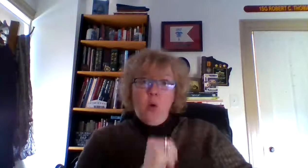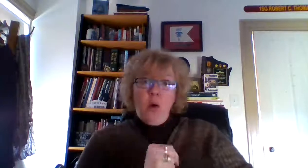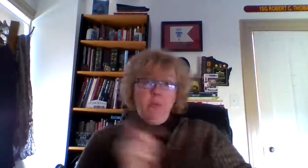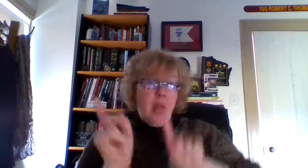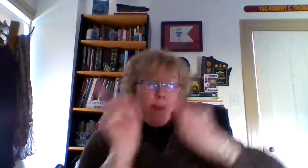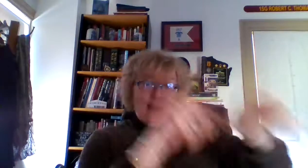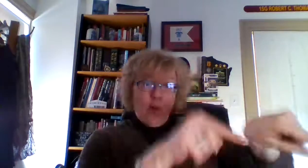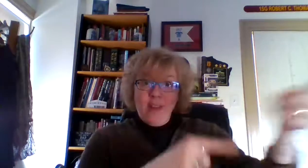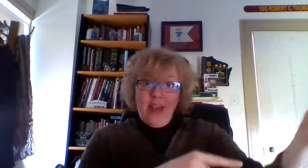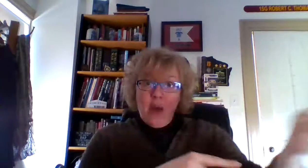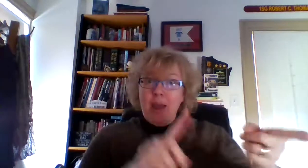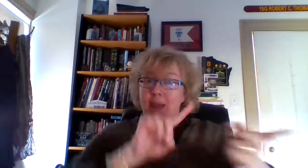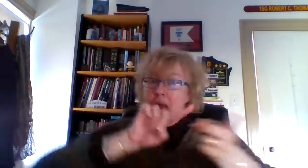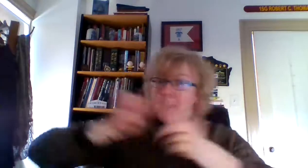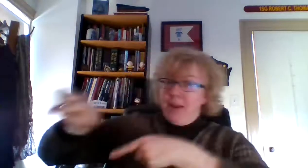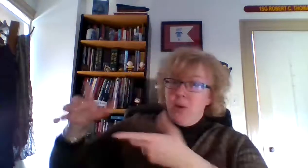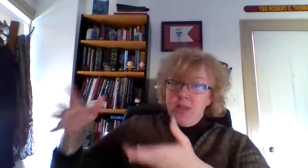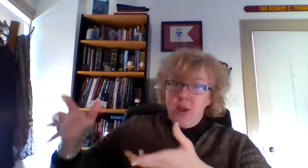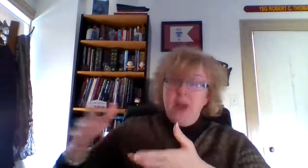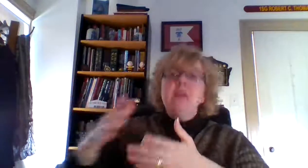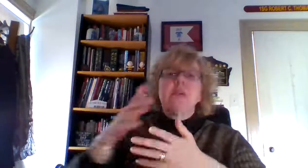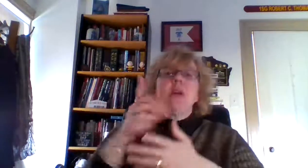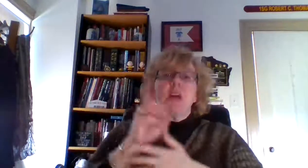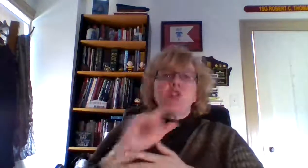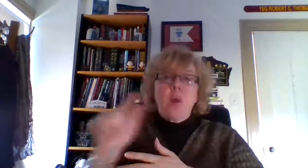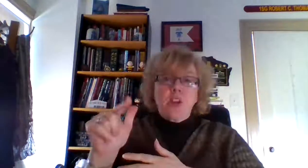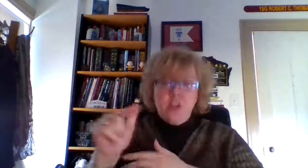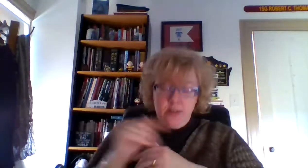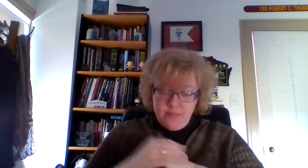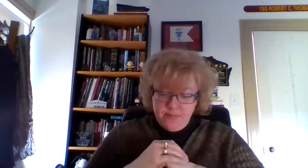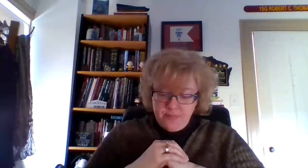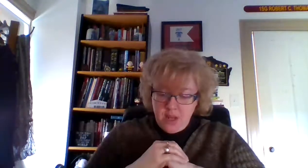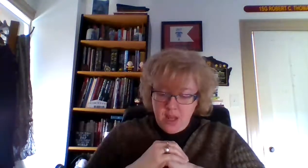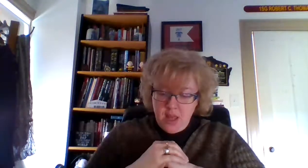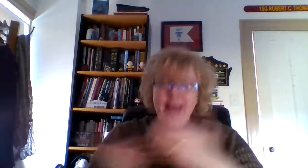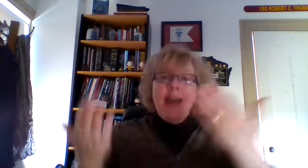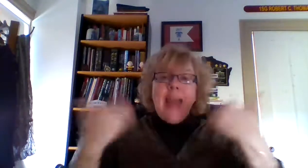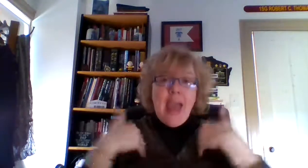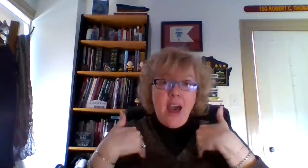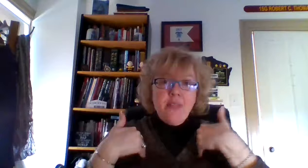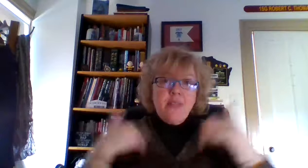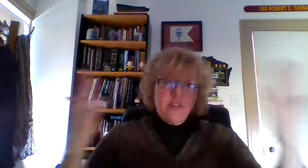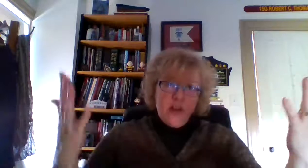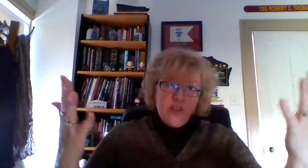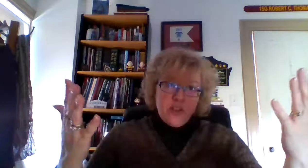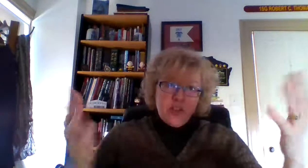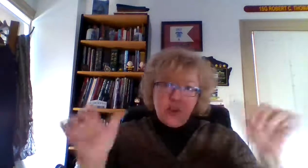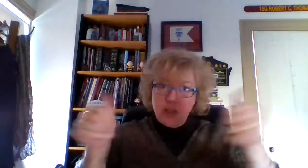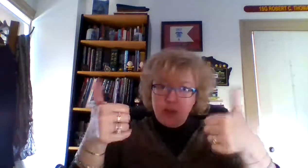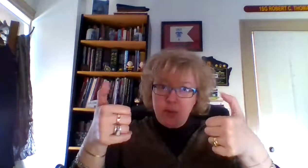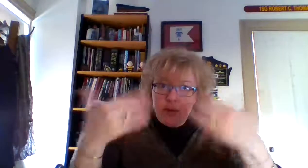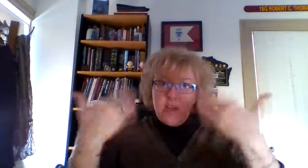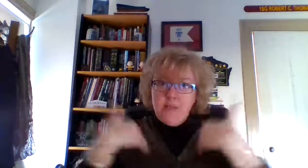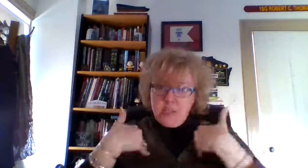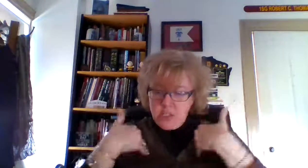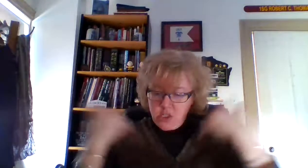door? Am I going that way? Am I going that way? It's directional. Have. Dolphins to the shoulders. Remember? Dolphins to the